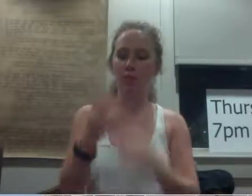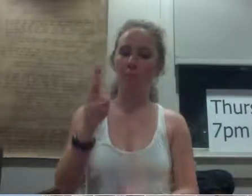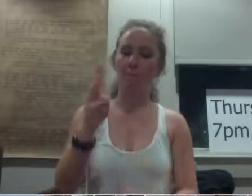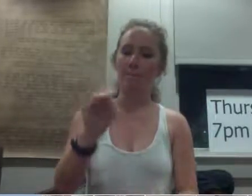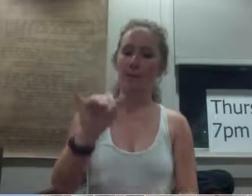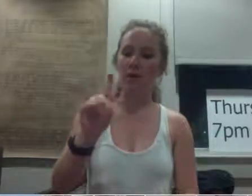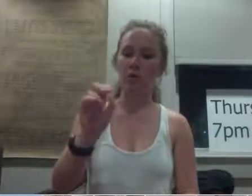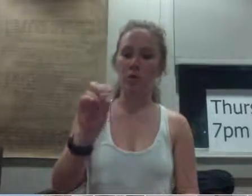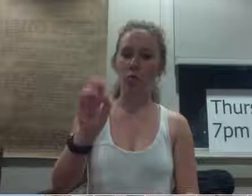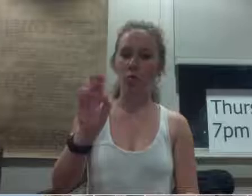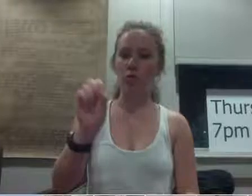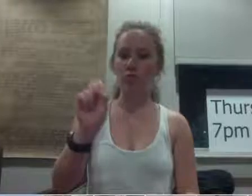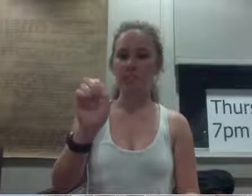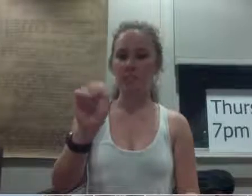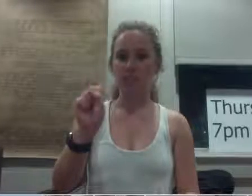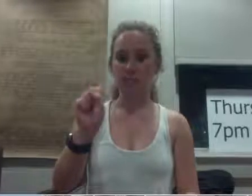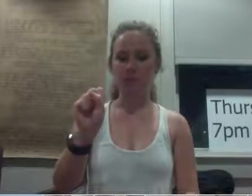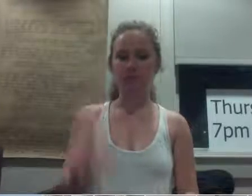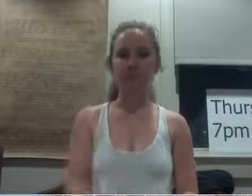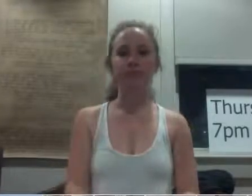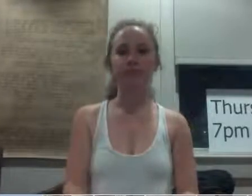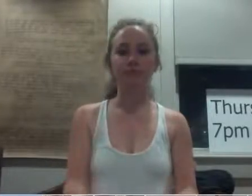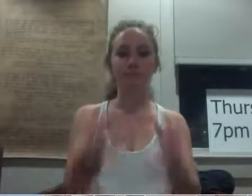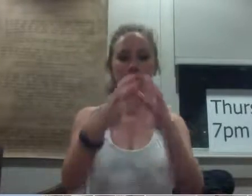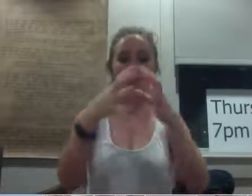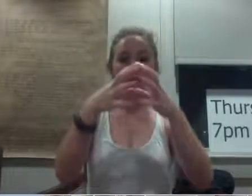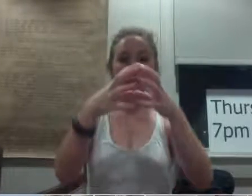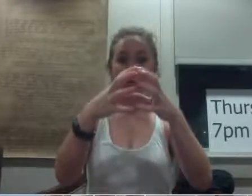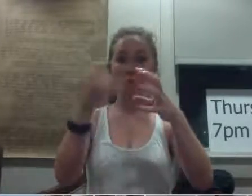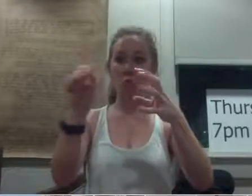All types of cells can reproduce